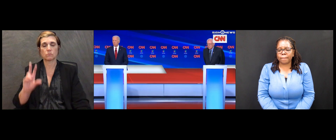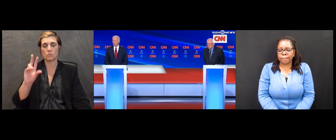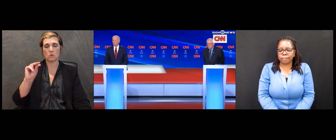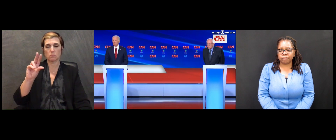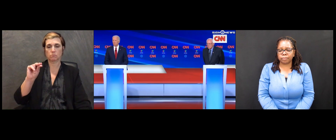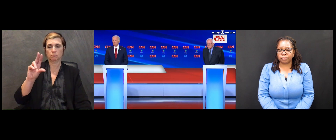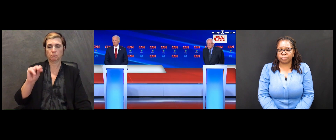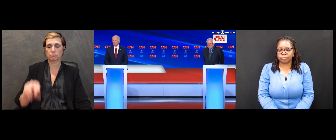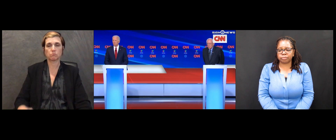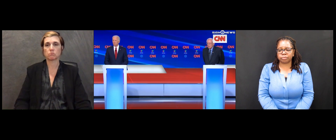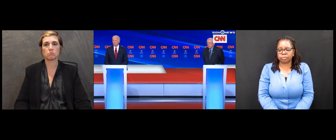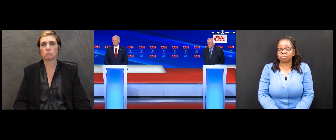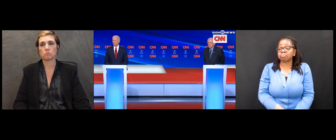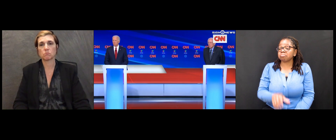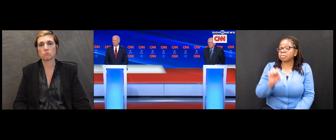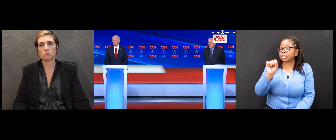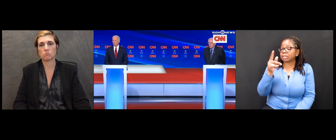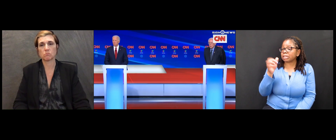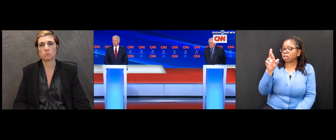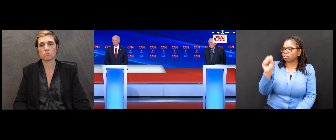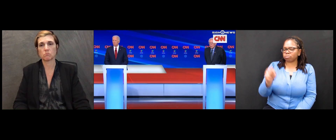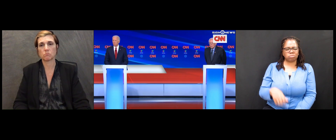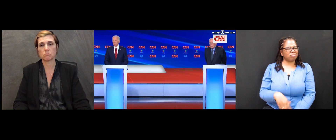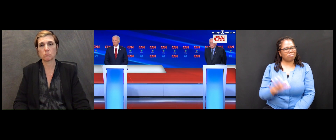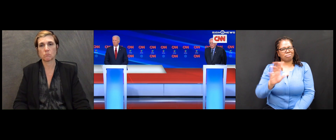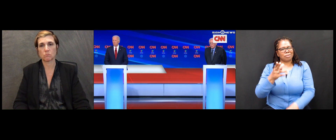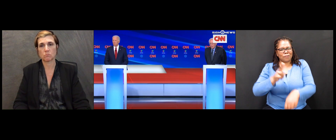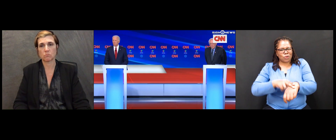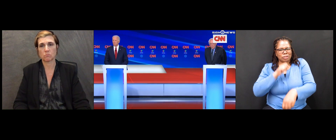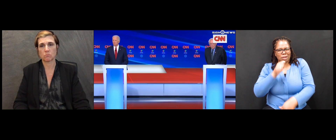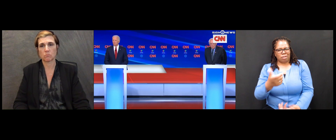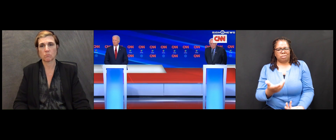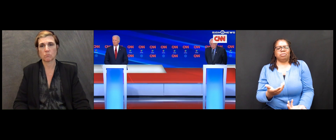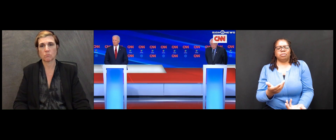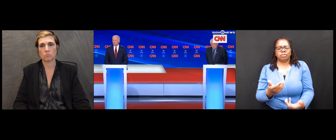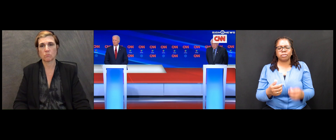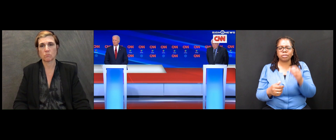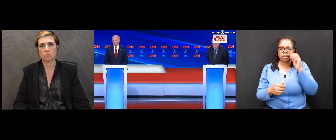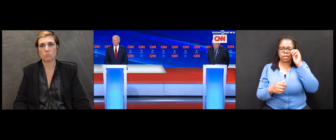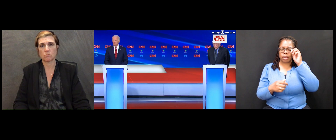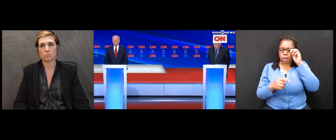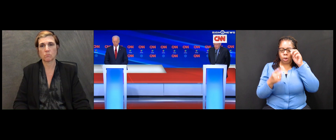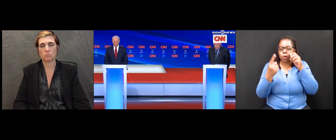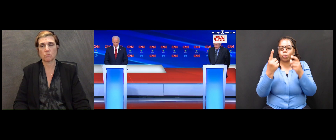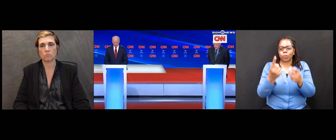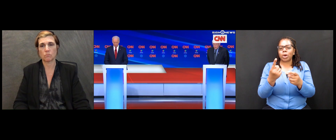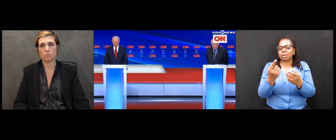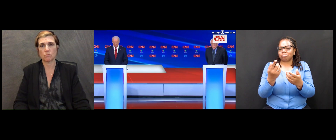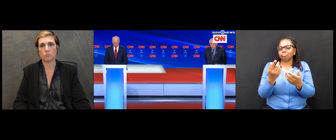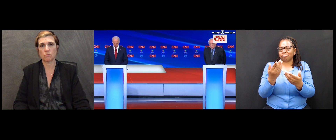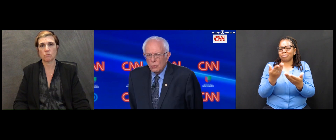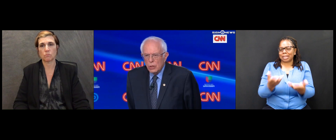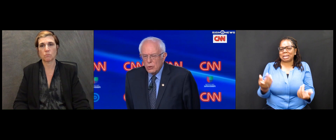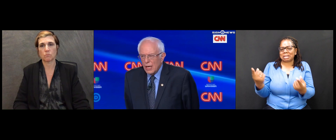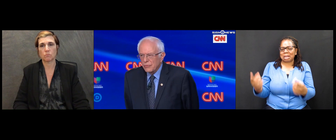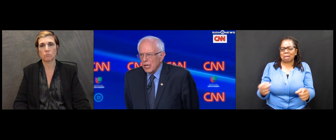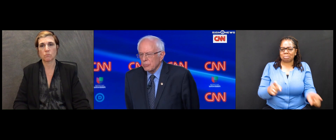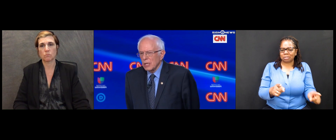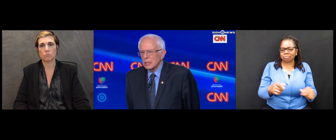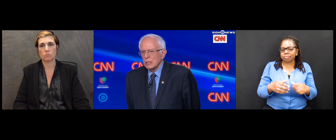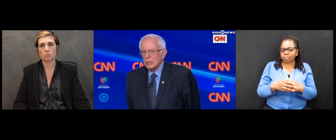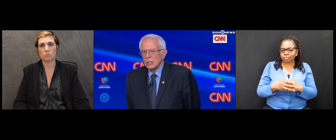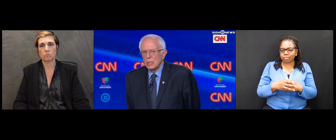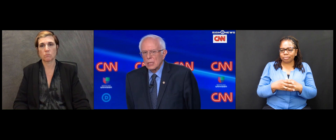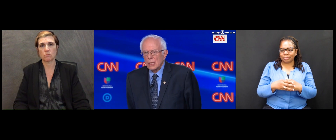Senator Sanders? Of course not. Look, and one of the things that goes on when you have